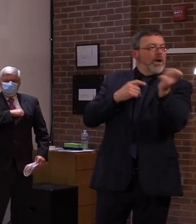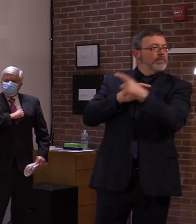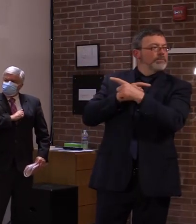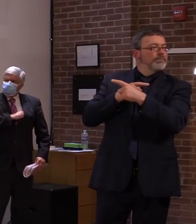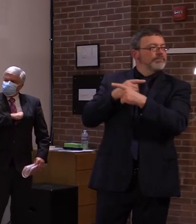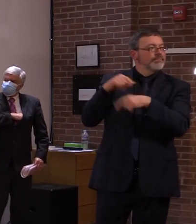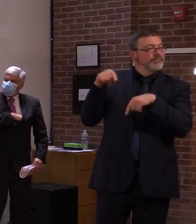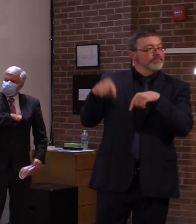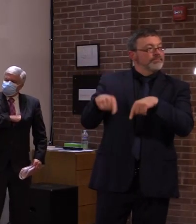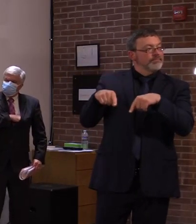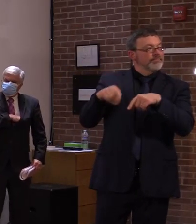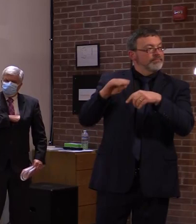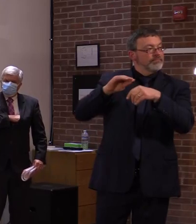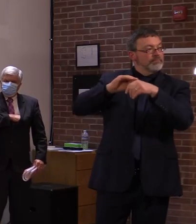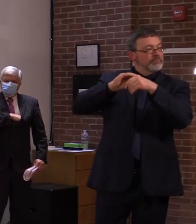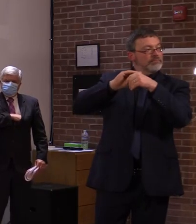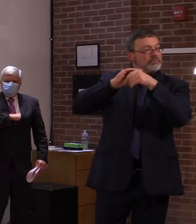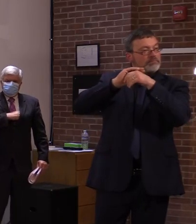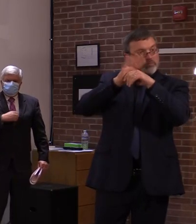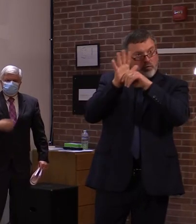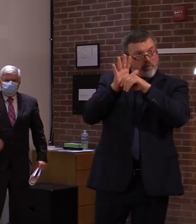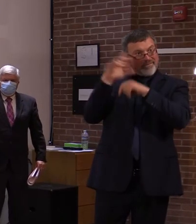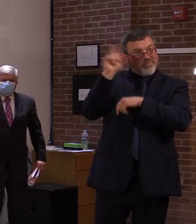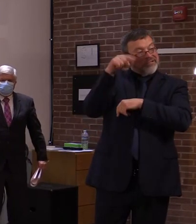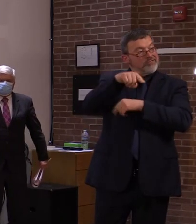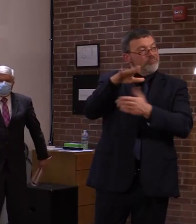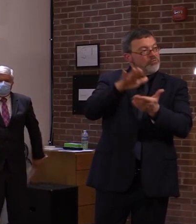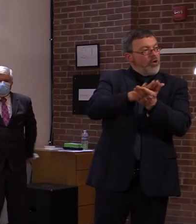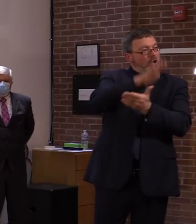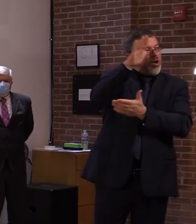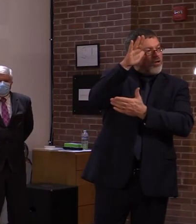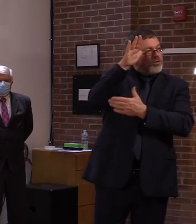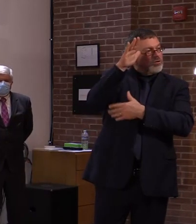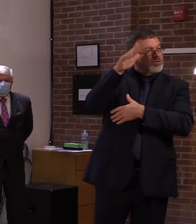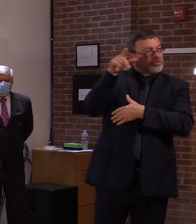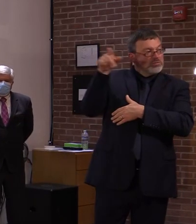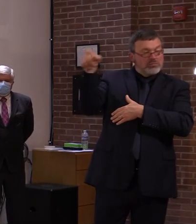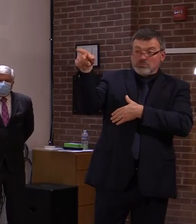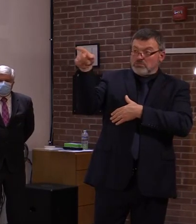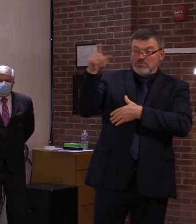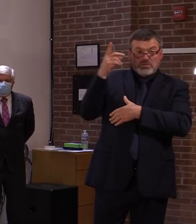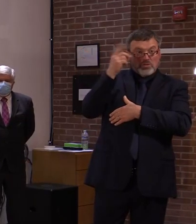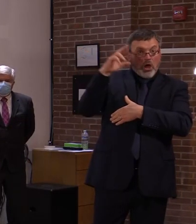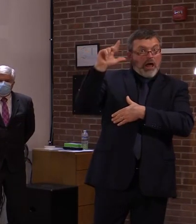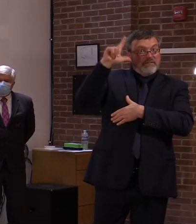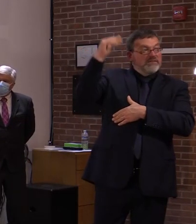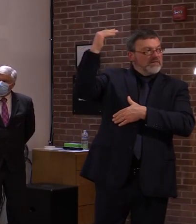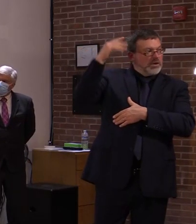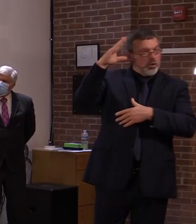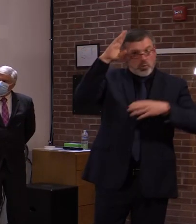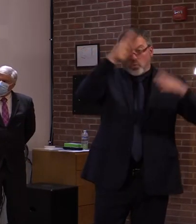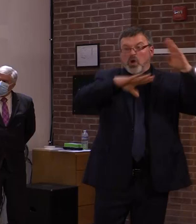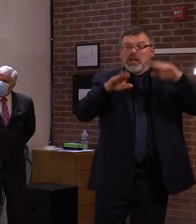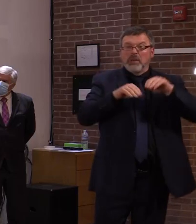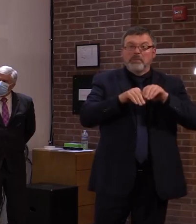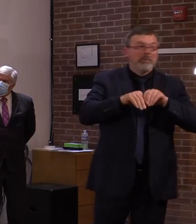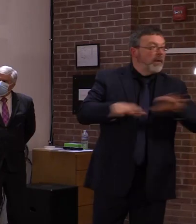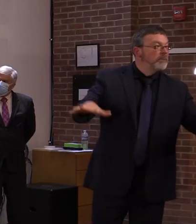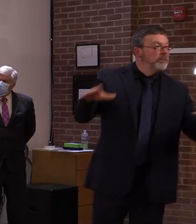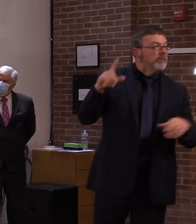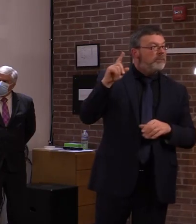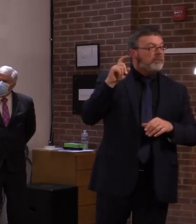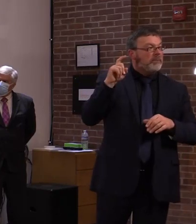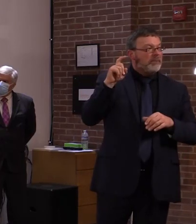With Dr. Levine, are you concerned that an outbreak of that size occurred in a highly vaccinated community?